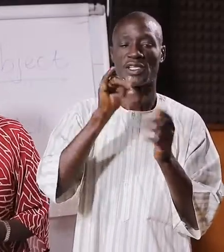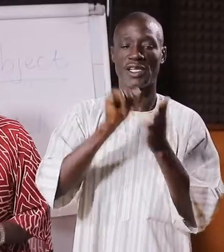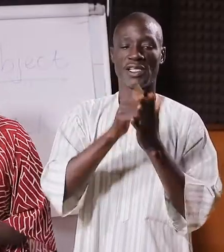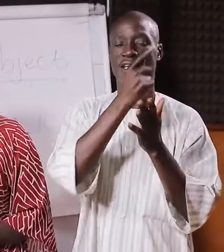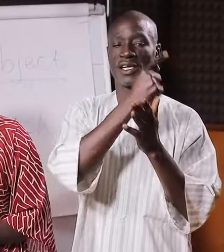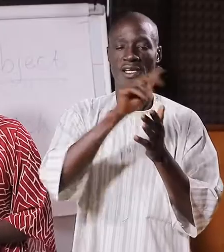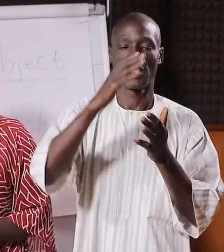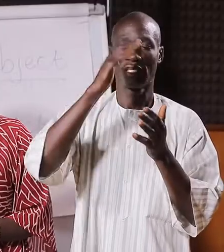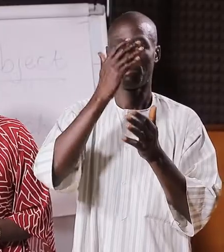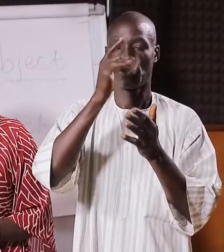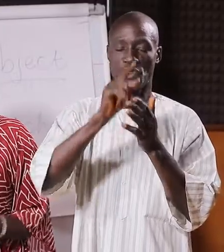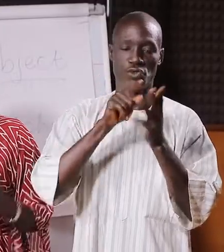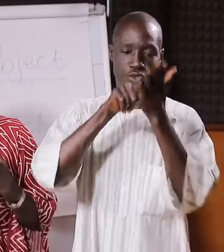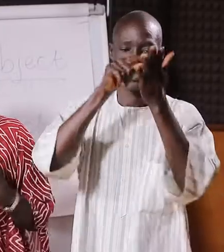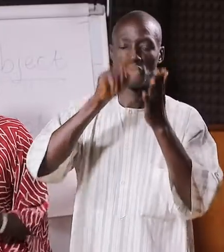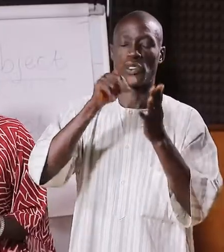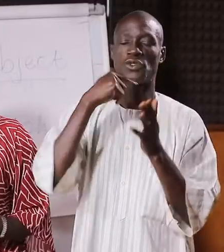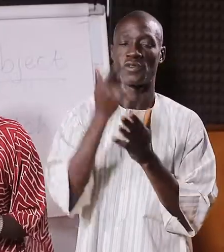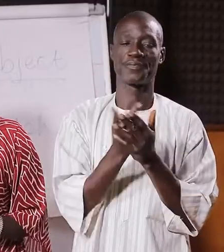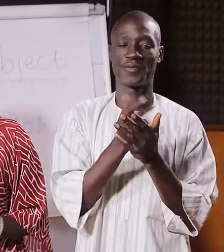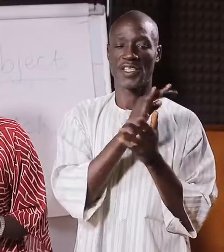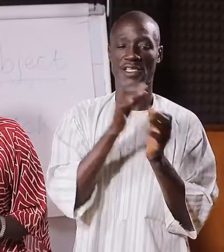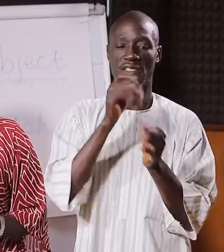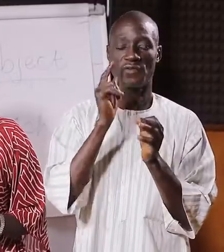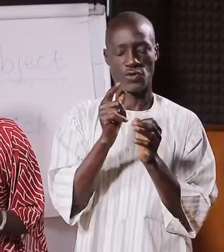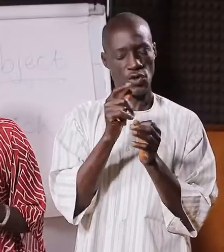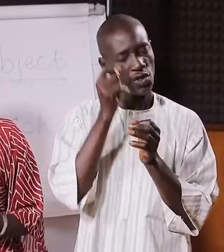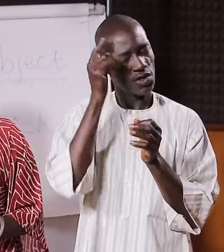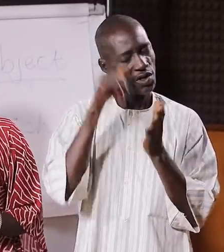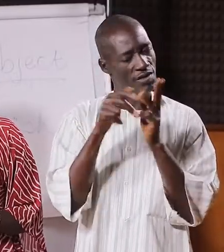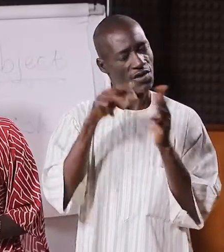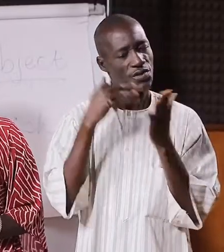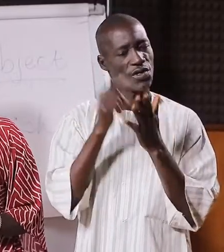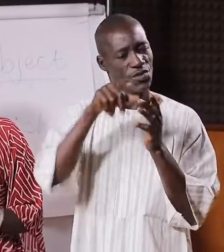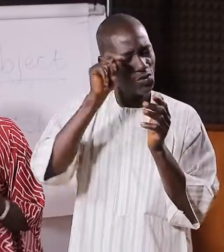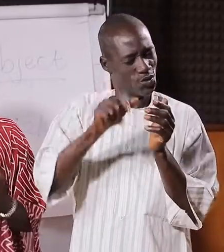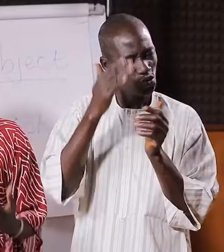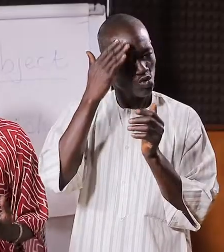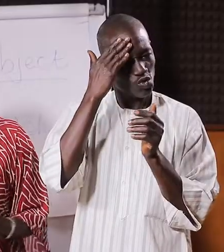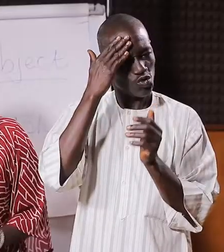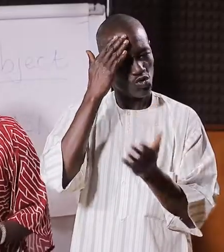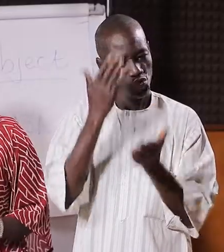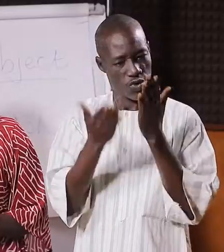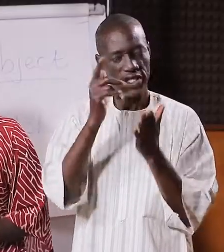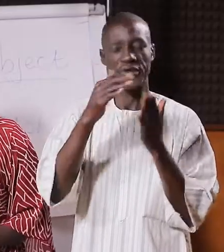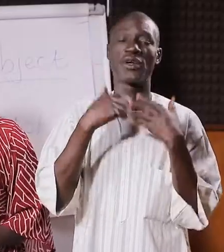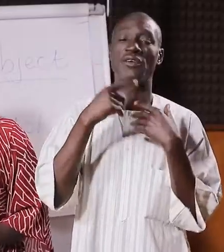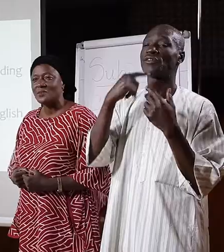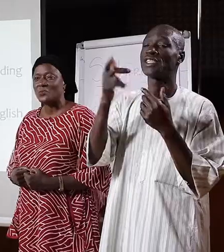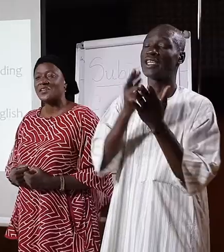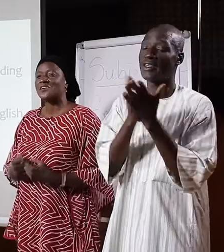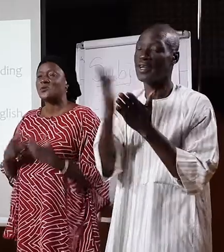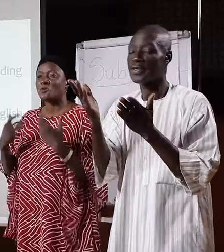reflect what you are saying. And if you are sensitive enough, you should be able to know whether you have said a thing